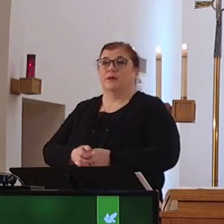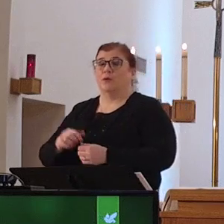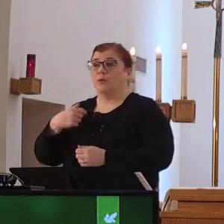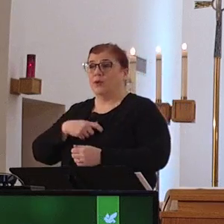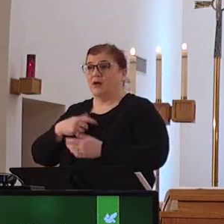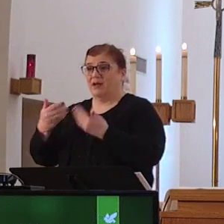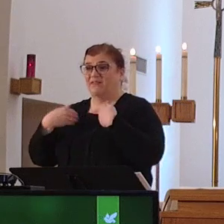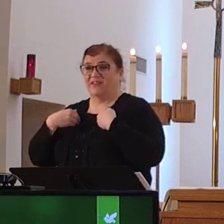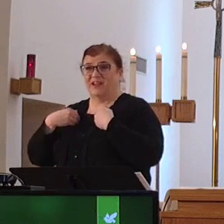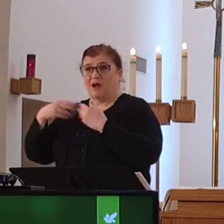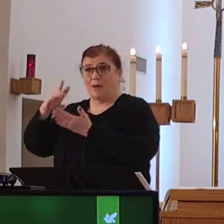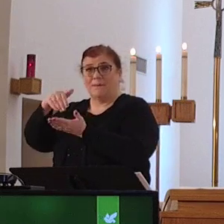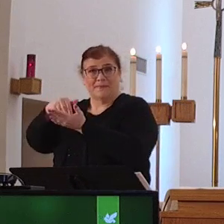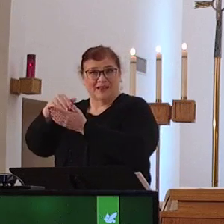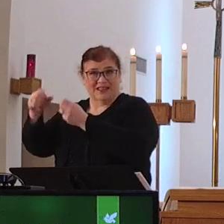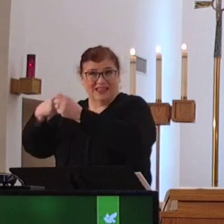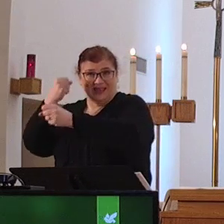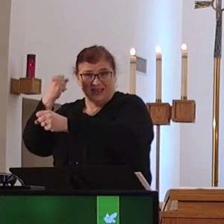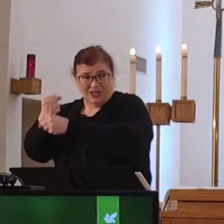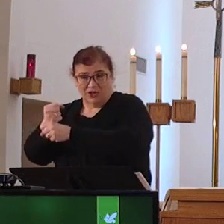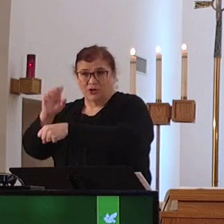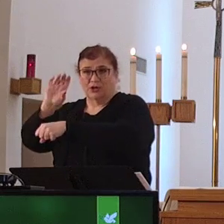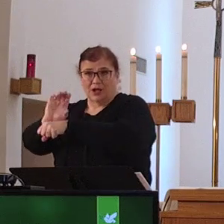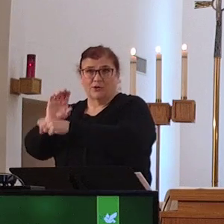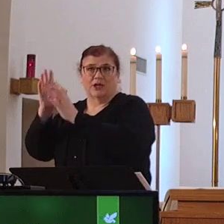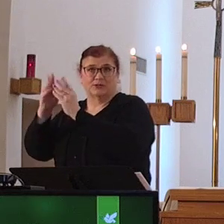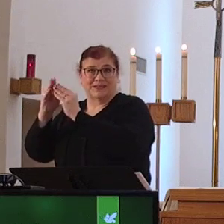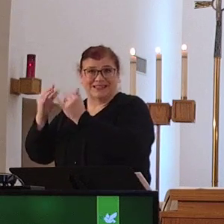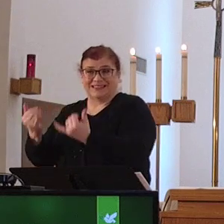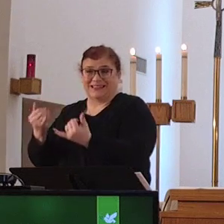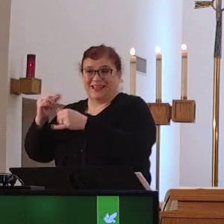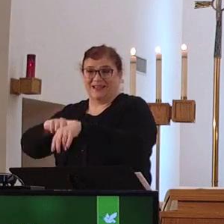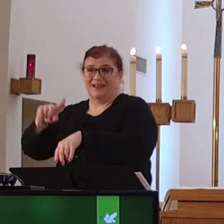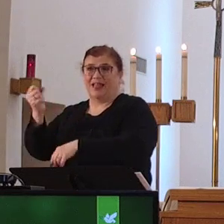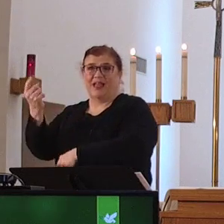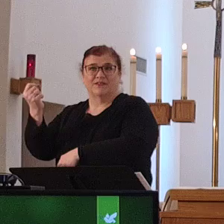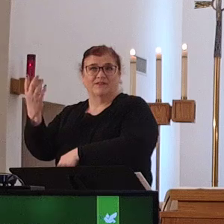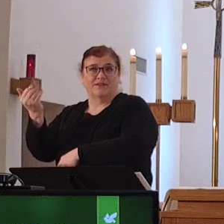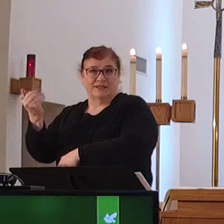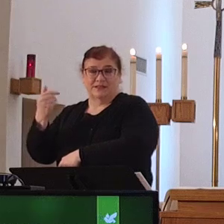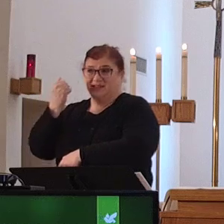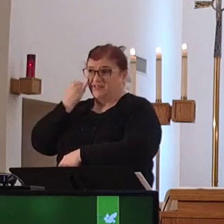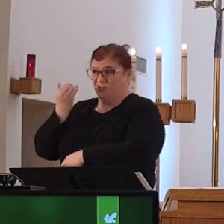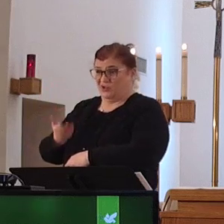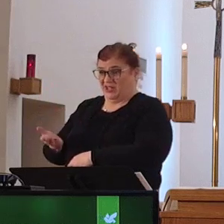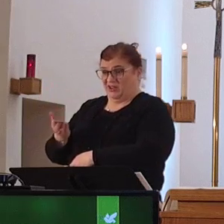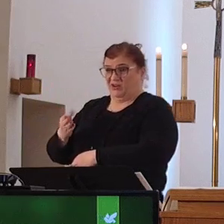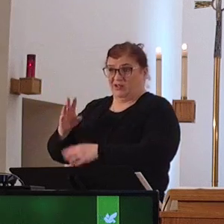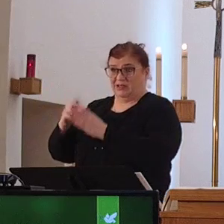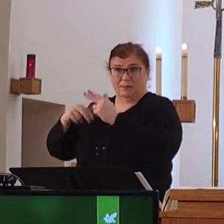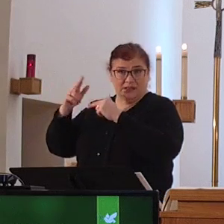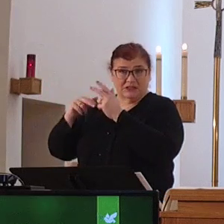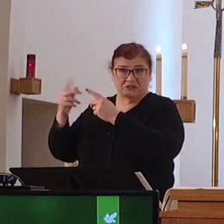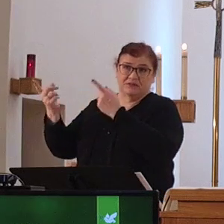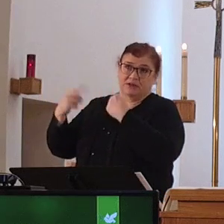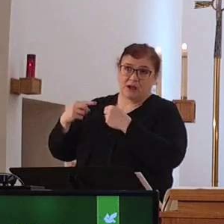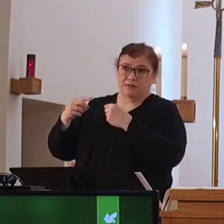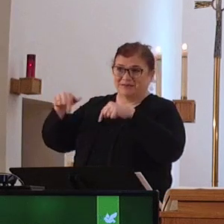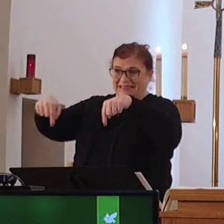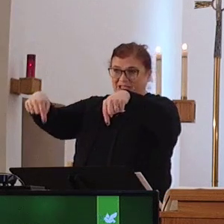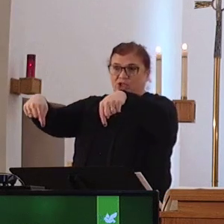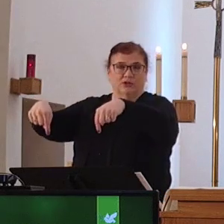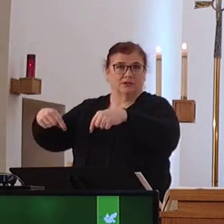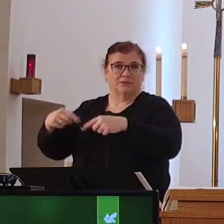mid-year congregational meeting today at 11:15. So if you are here in the building, you can come to the worship space for